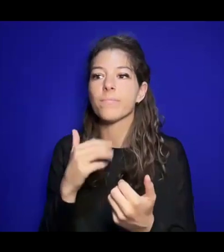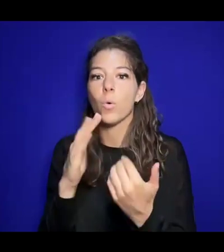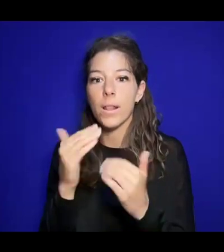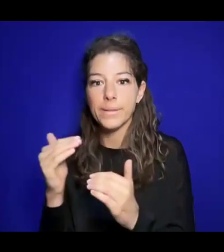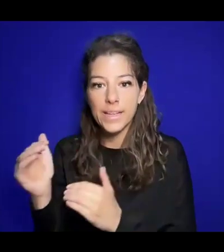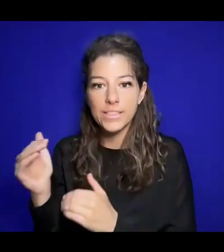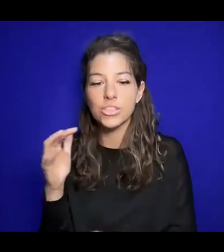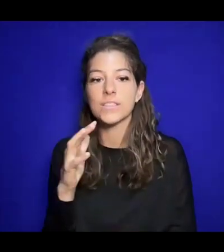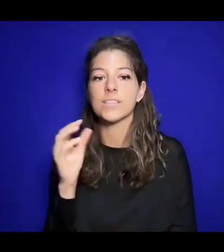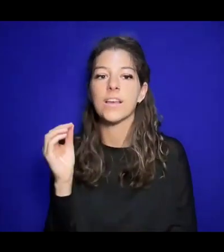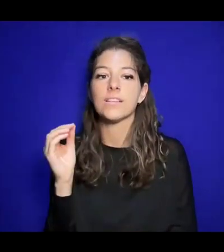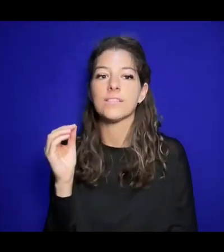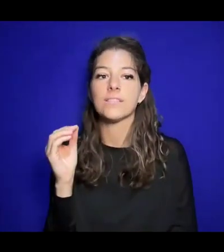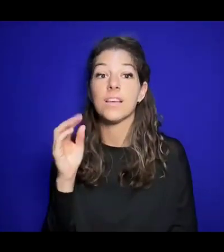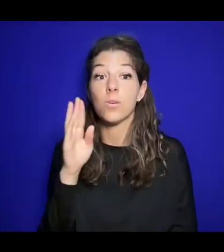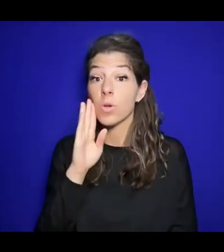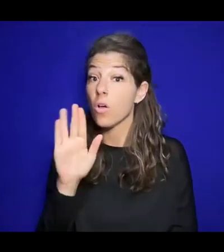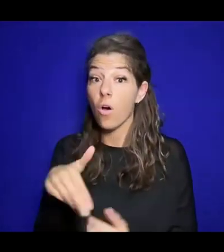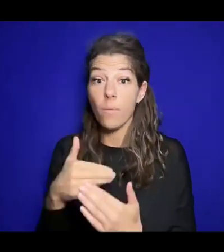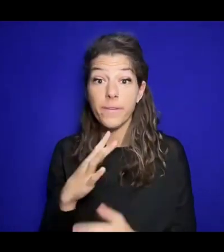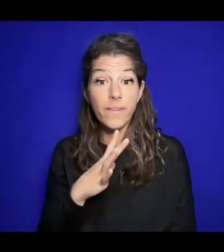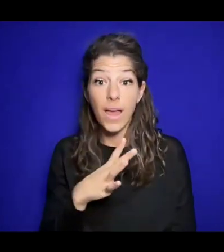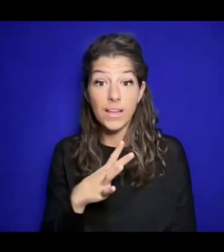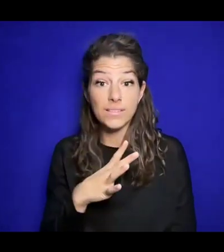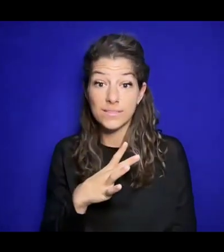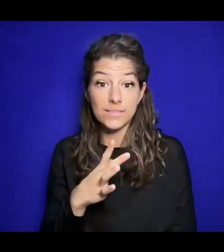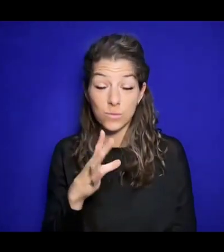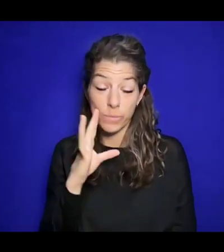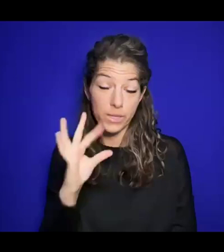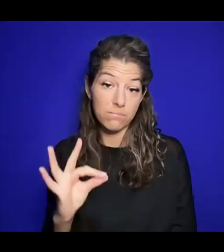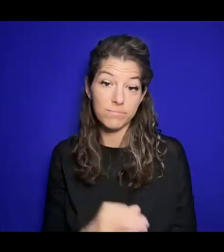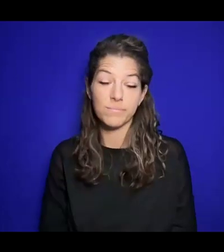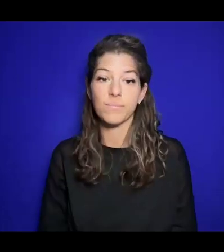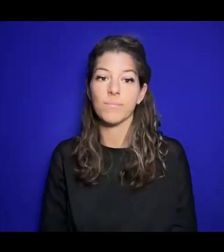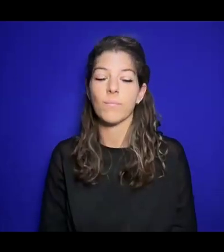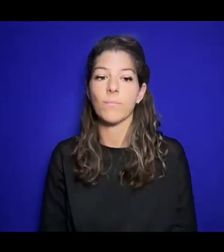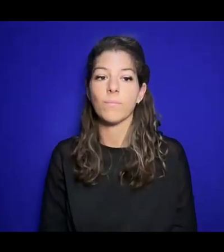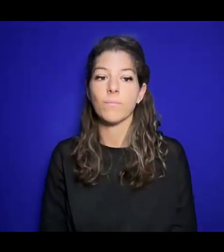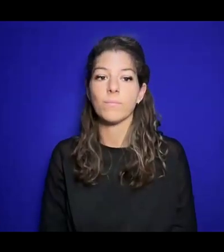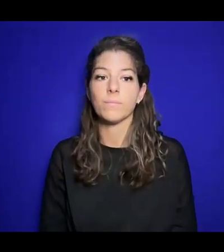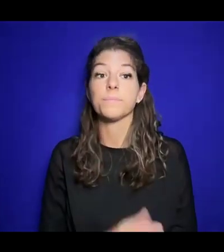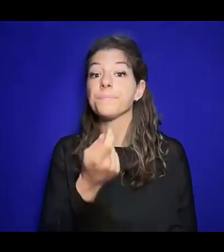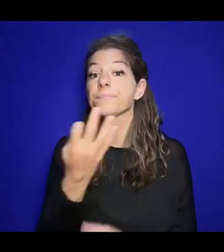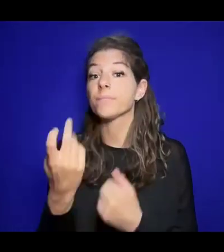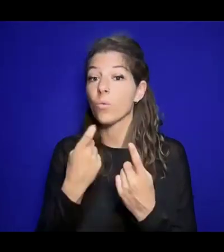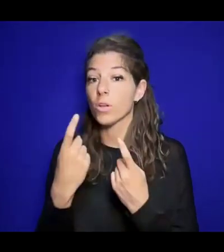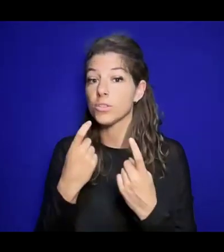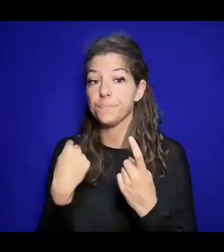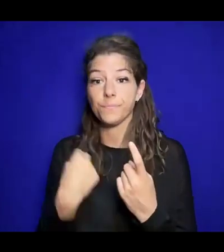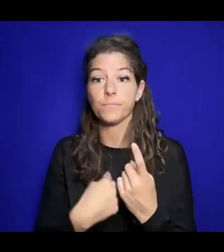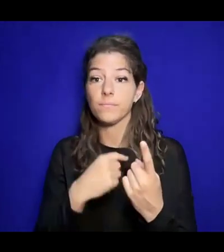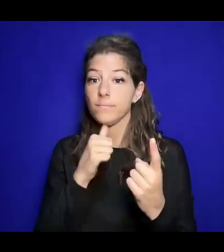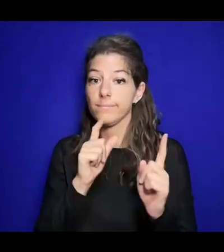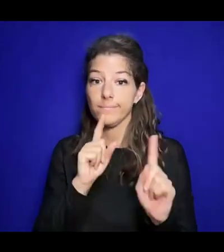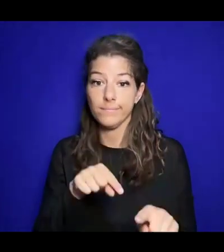limitations, and it will all be fine. In the end, it will all be fine. So there were a couple of questions that we didn't get to